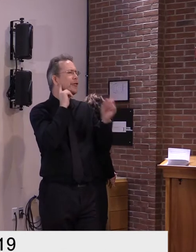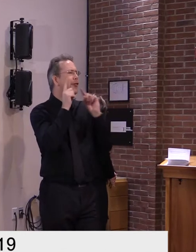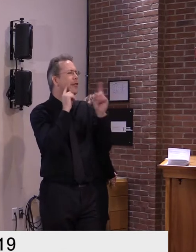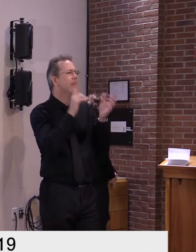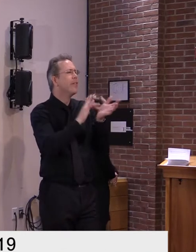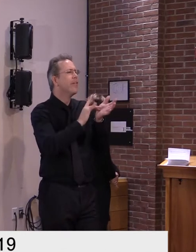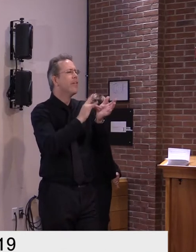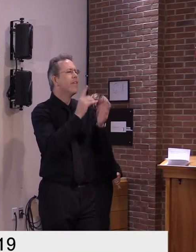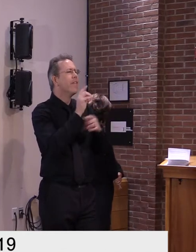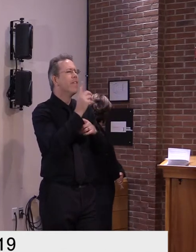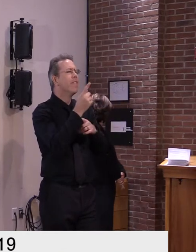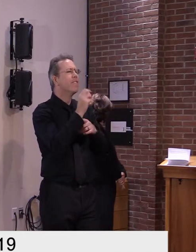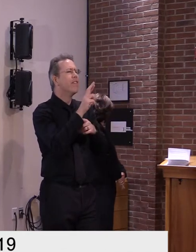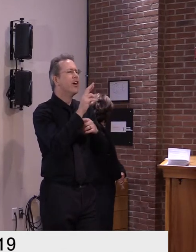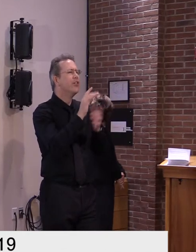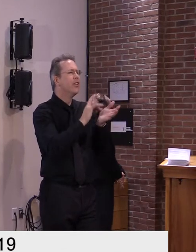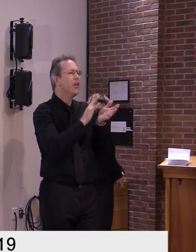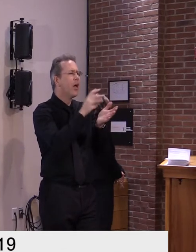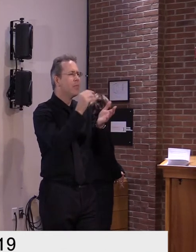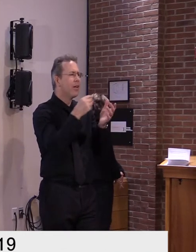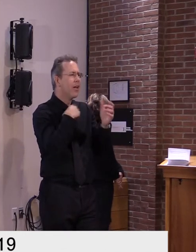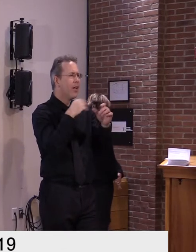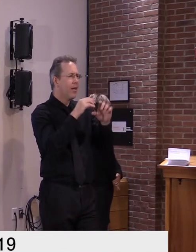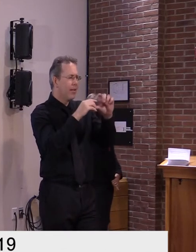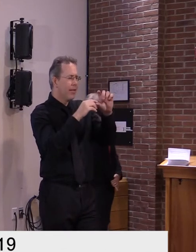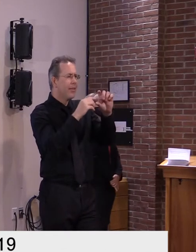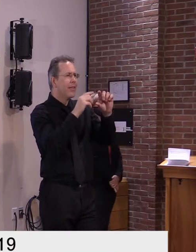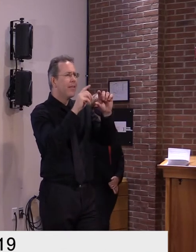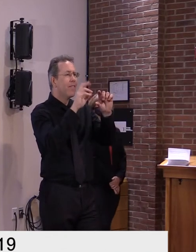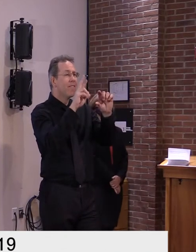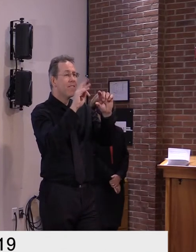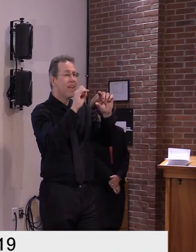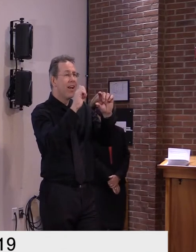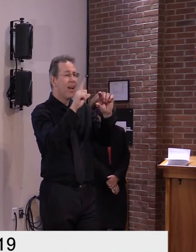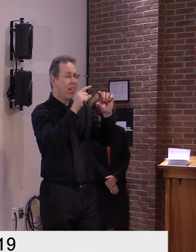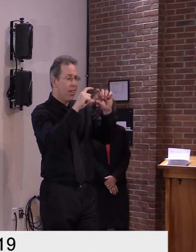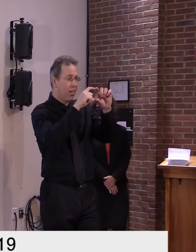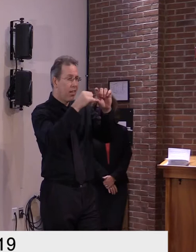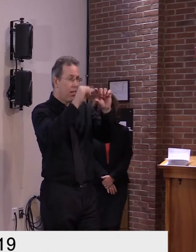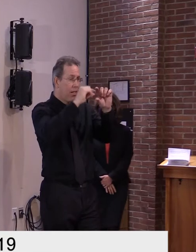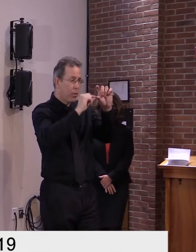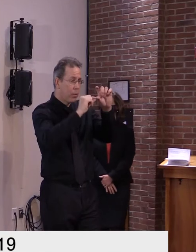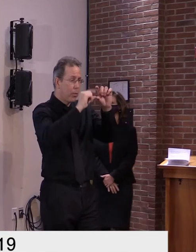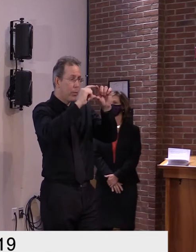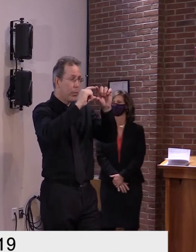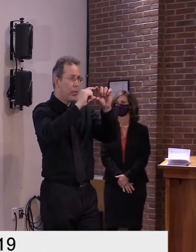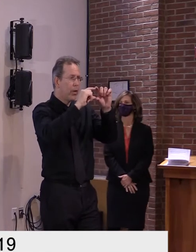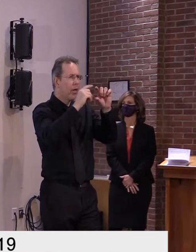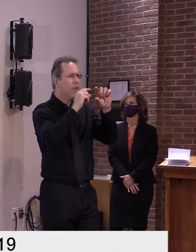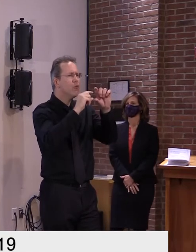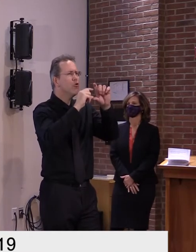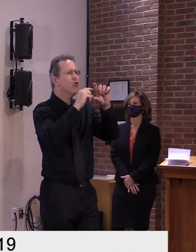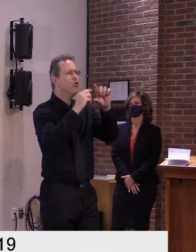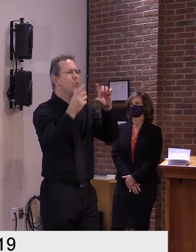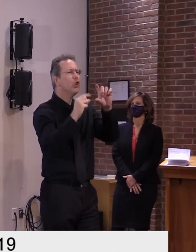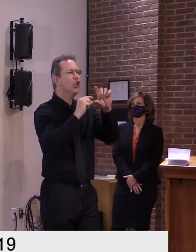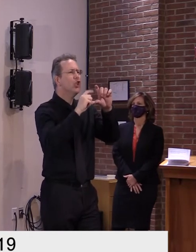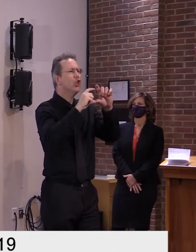you know, very quickly if it's pretty well calculated on who's going to get it in advance?